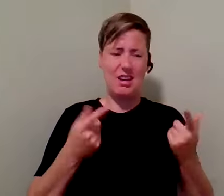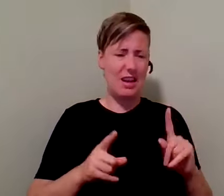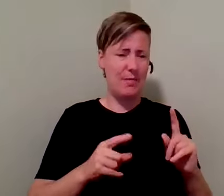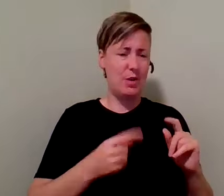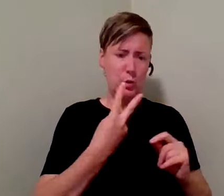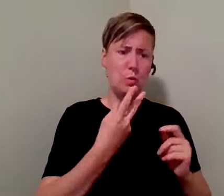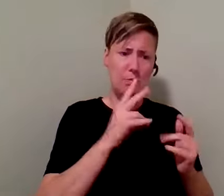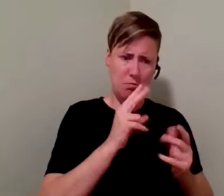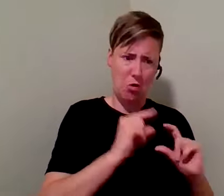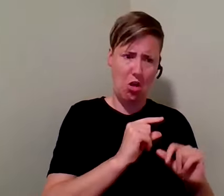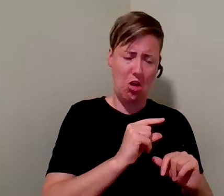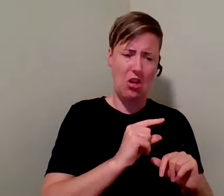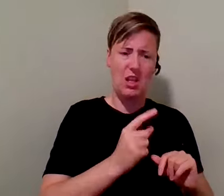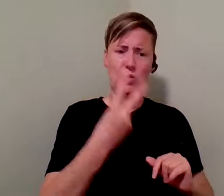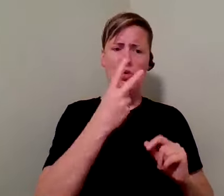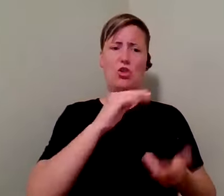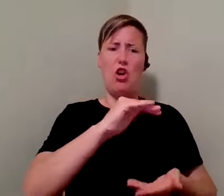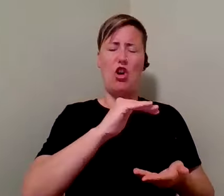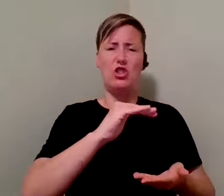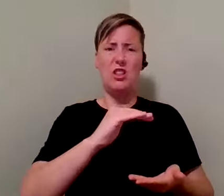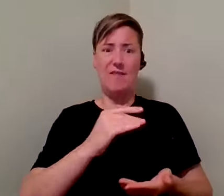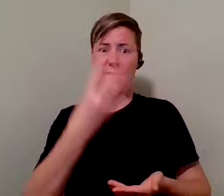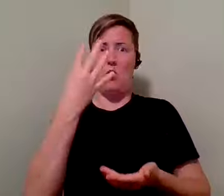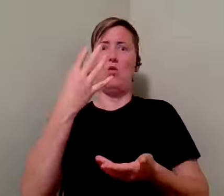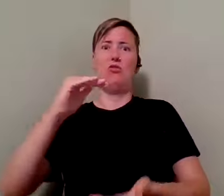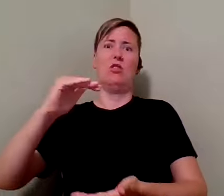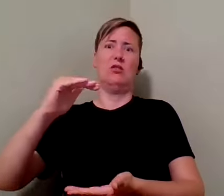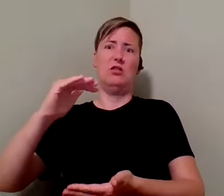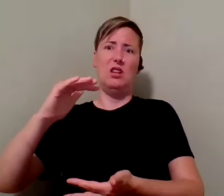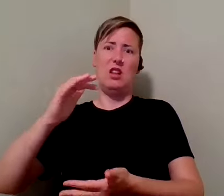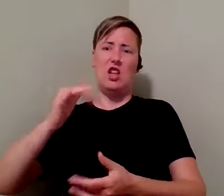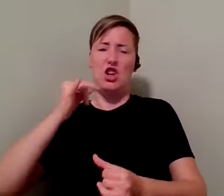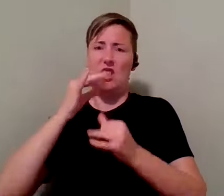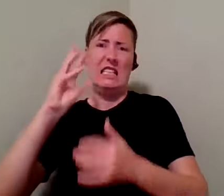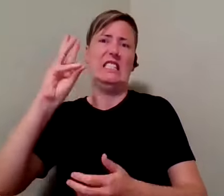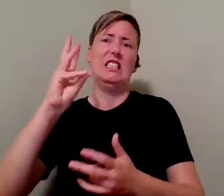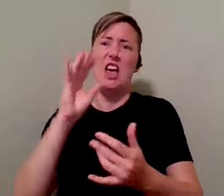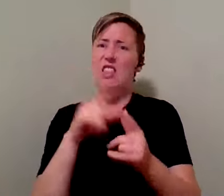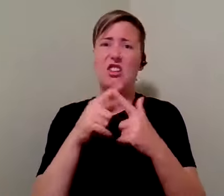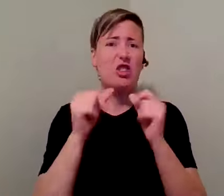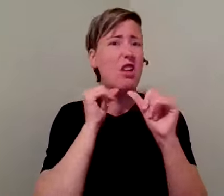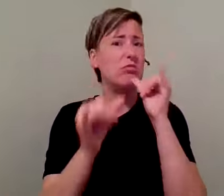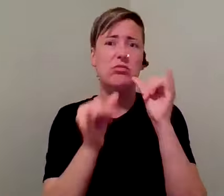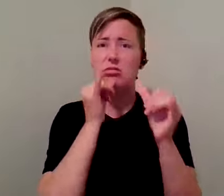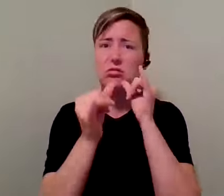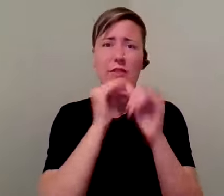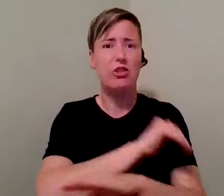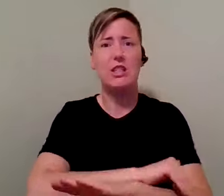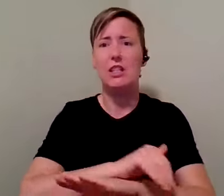to, 4 to 6 to whatever I could stand. I have no idea. It just crept up on me